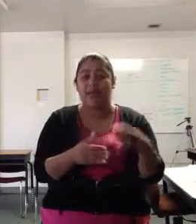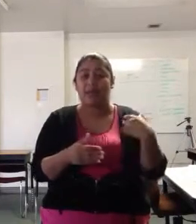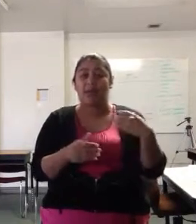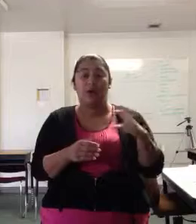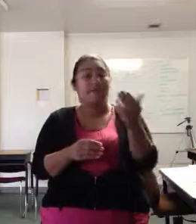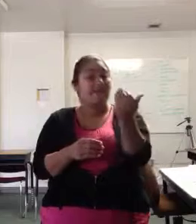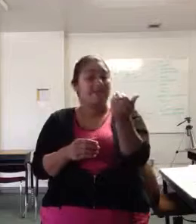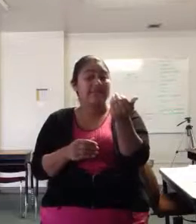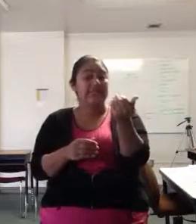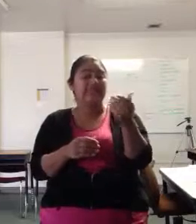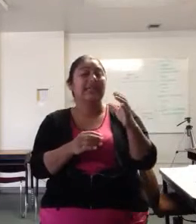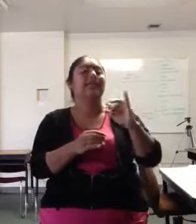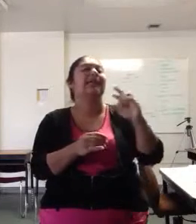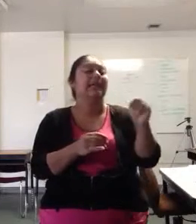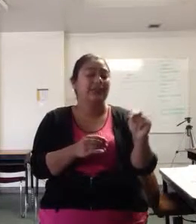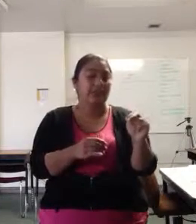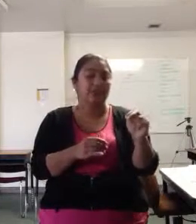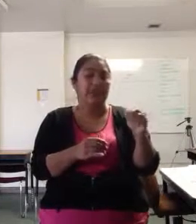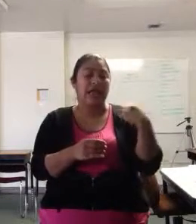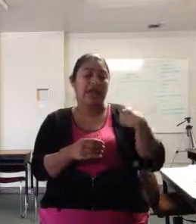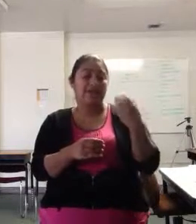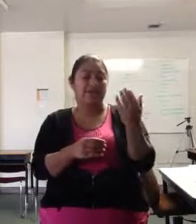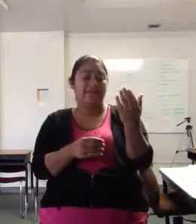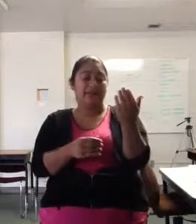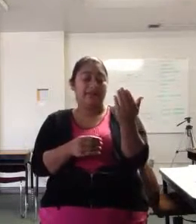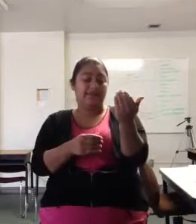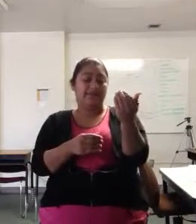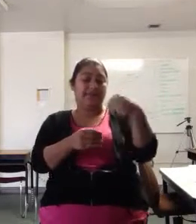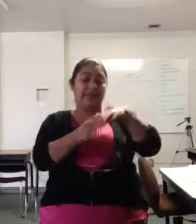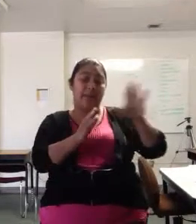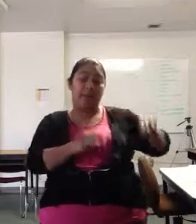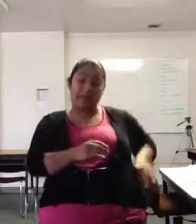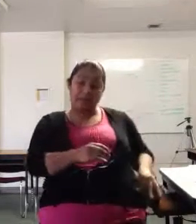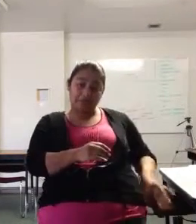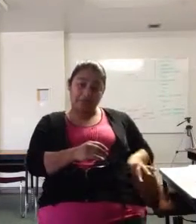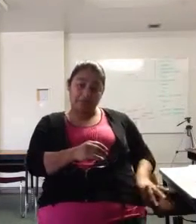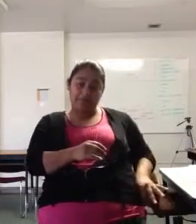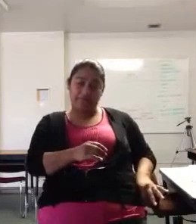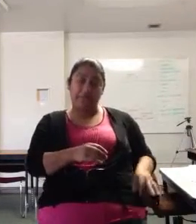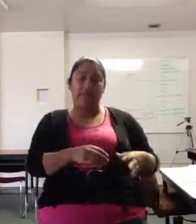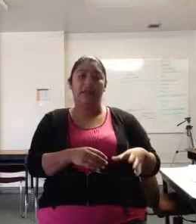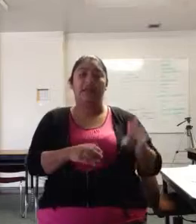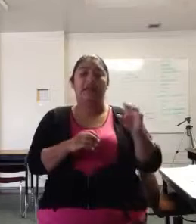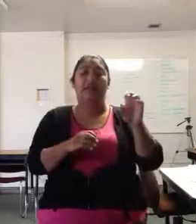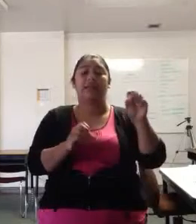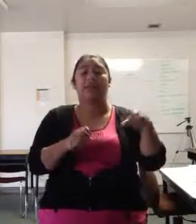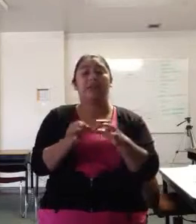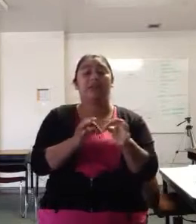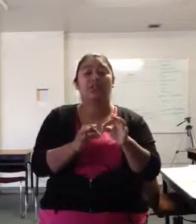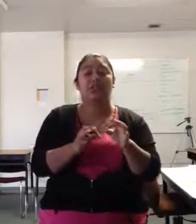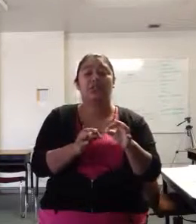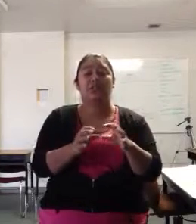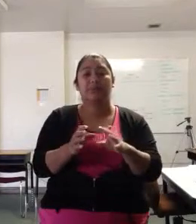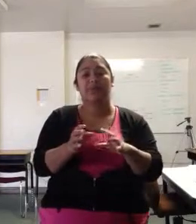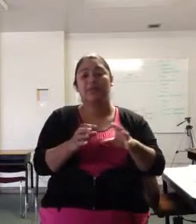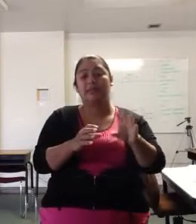there again, integers are used to explain losses or debts. And if you notice, you have the